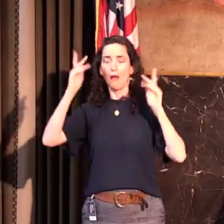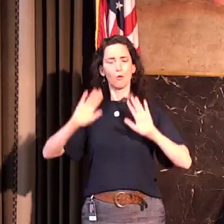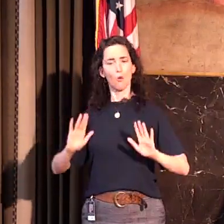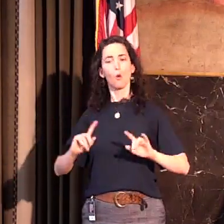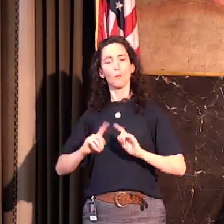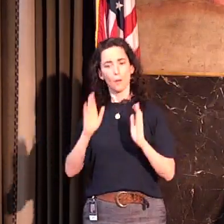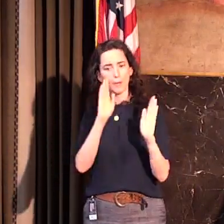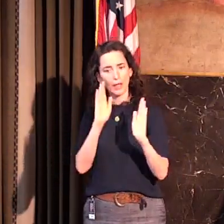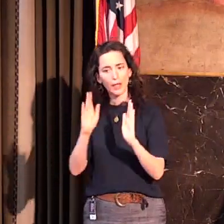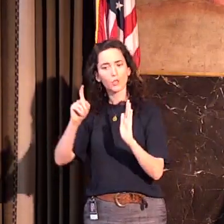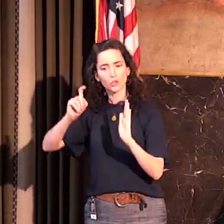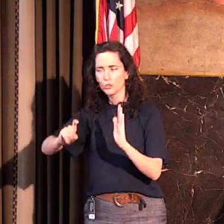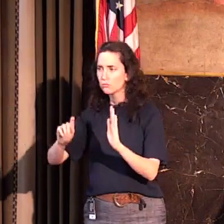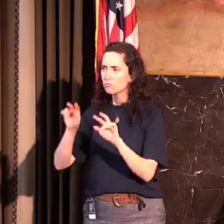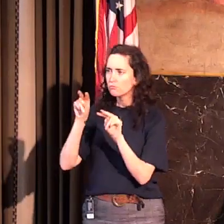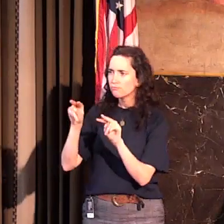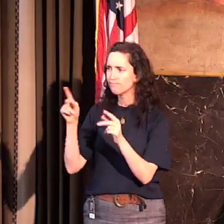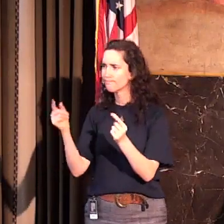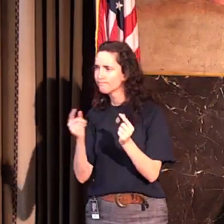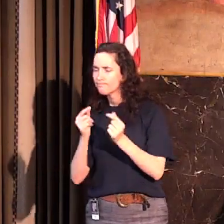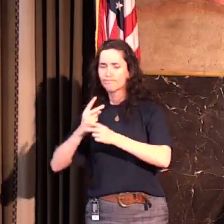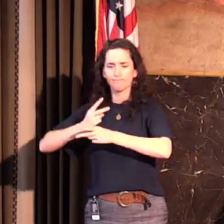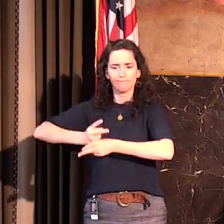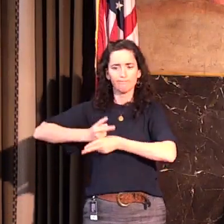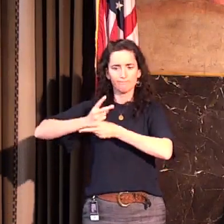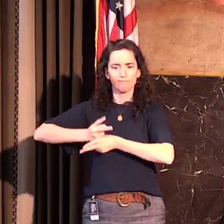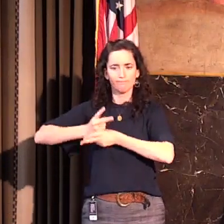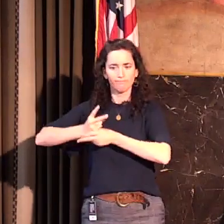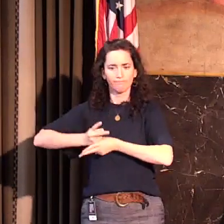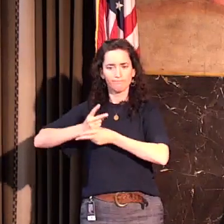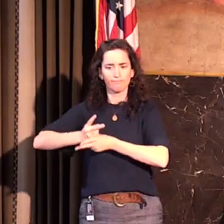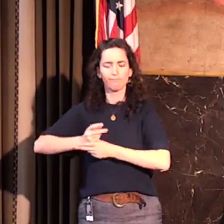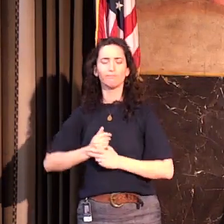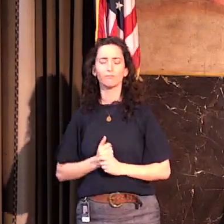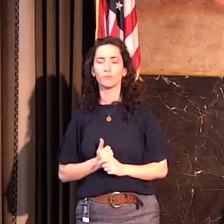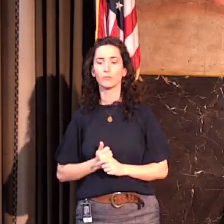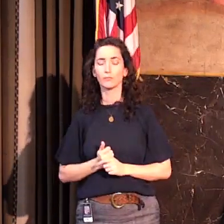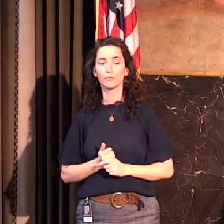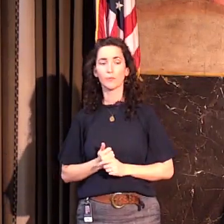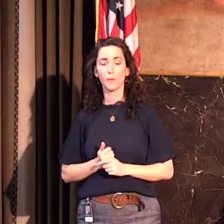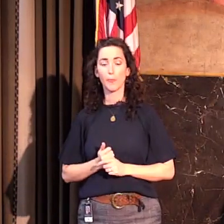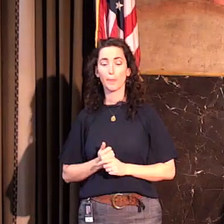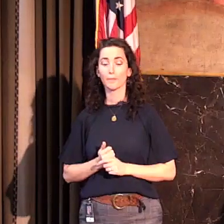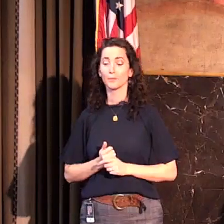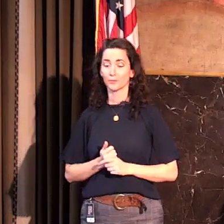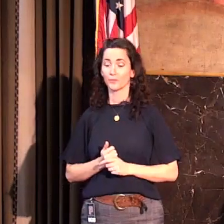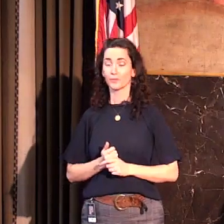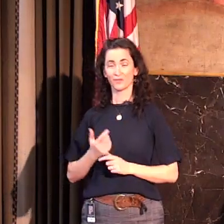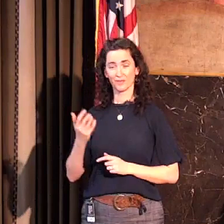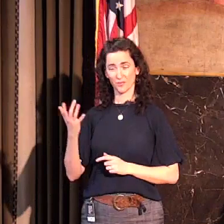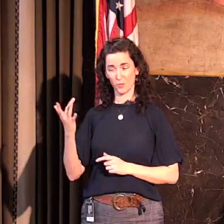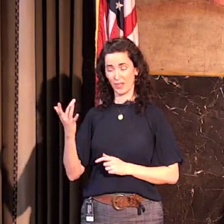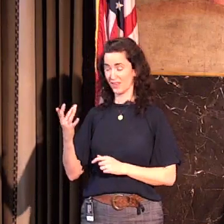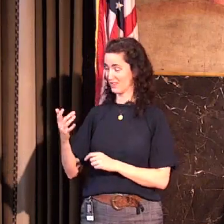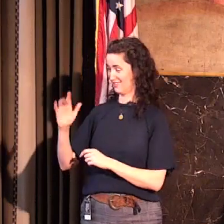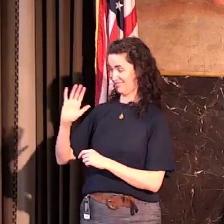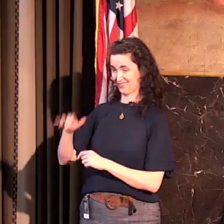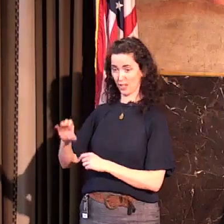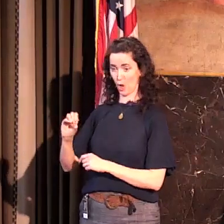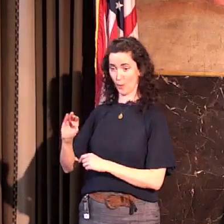due concern and prudence as it relates to this disease. And the high level of transmission that's